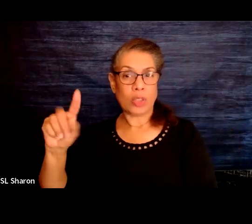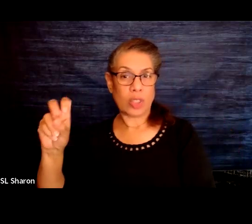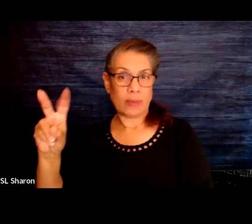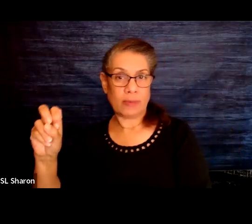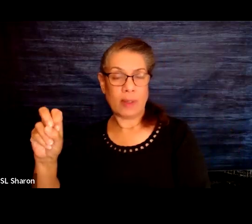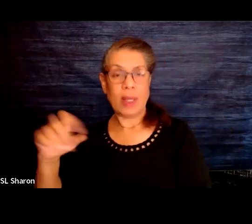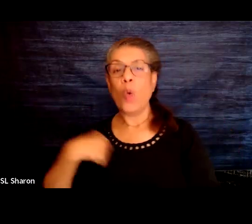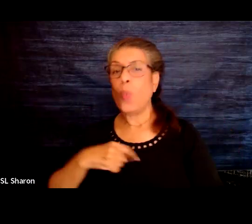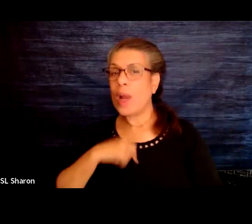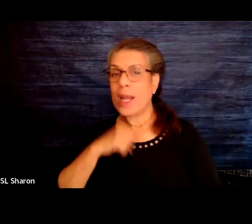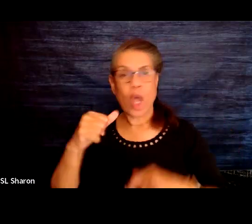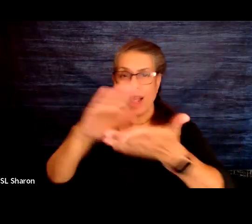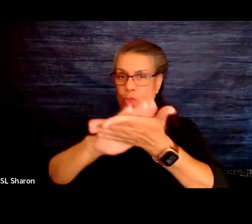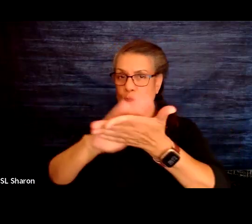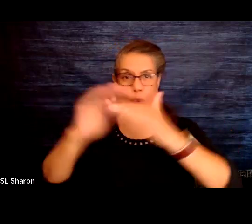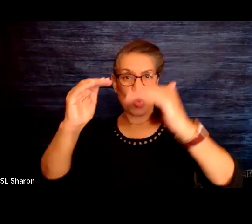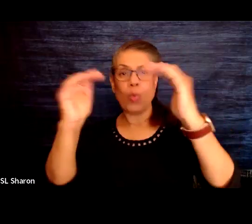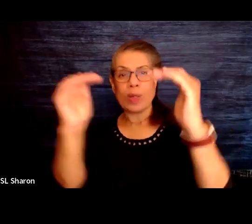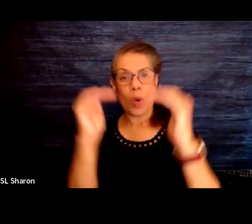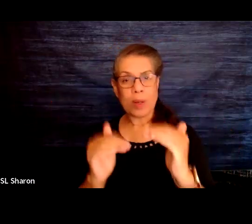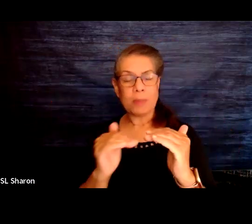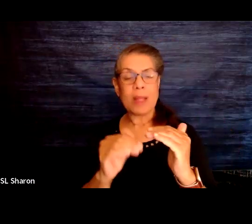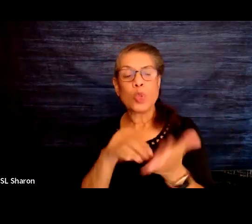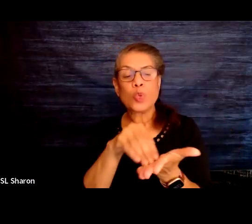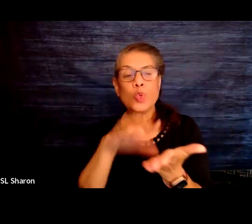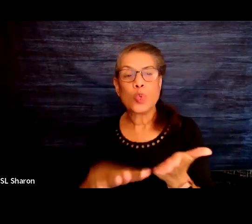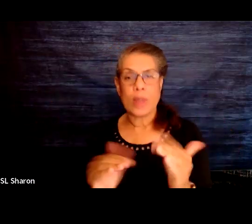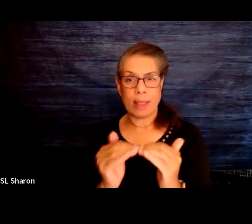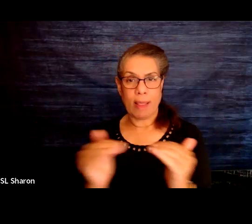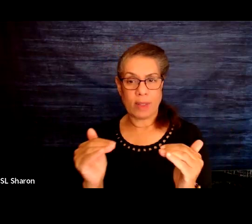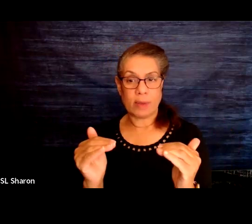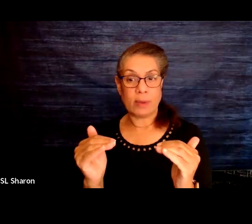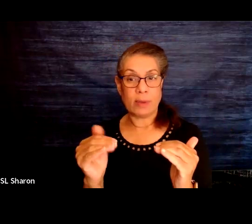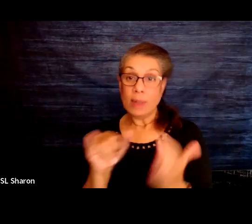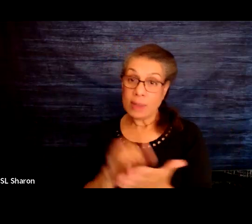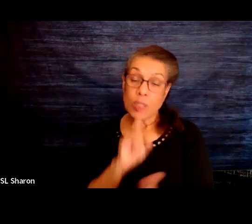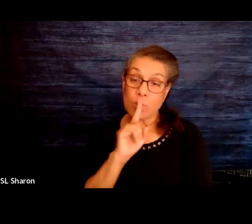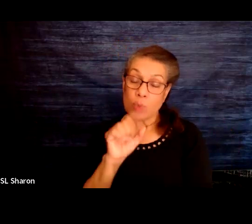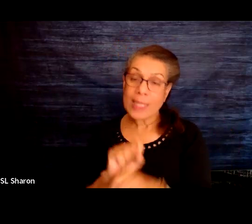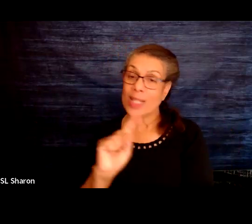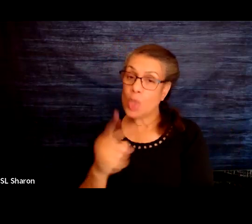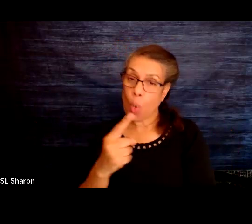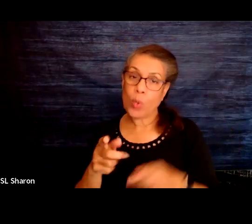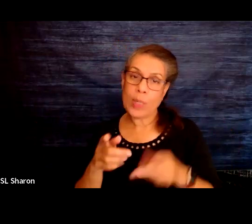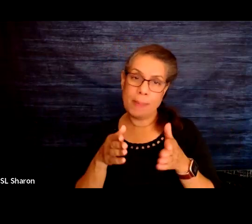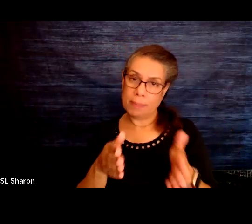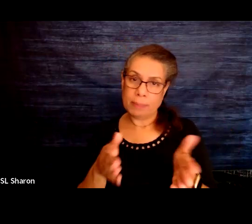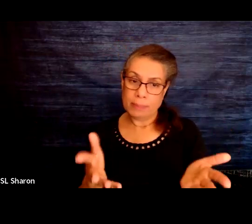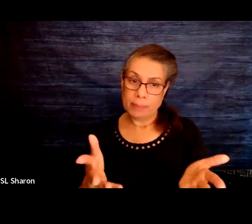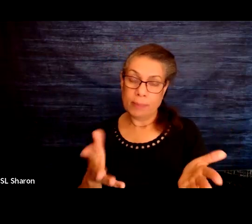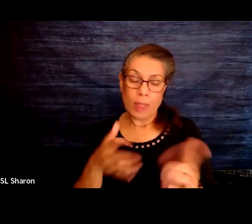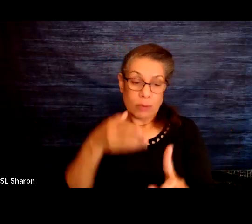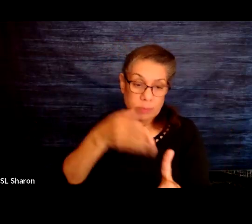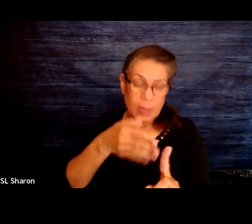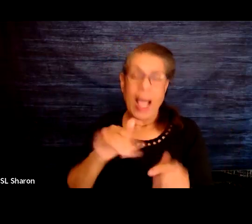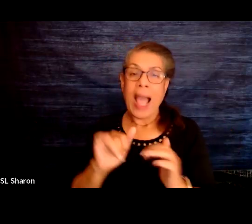student level. That's like a very different place, right? And that's actually the only place that we should be, is to see how